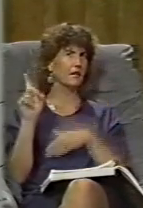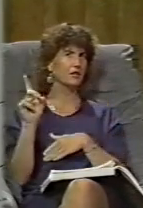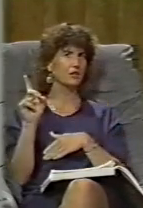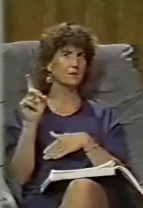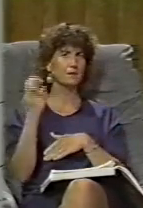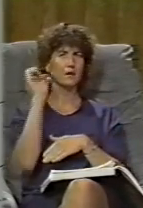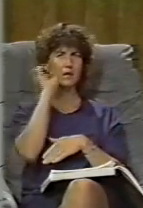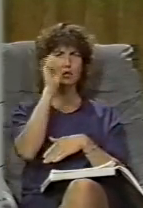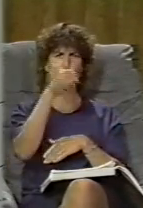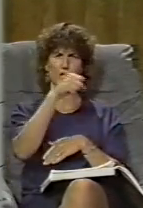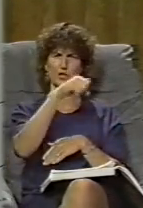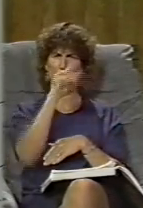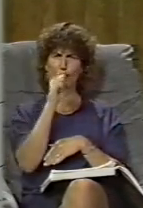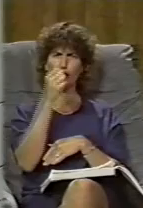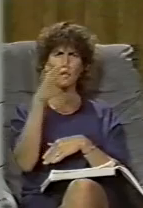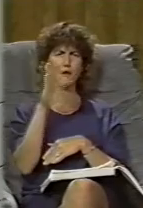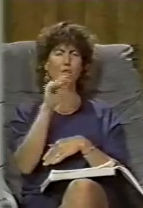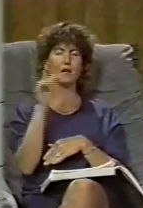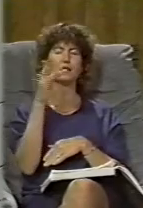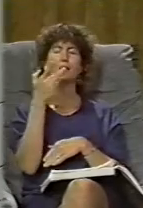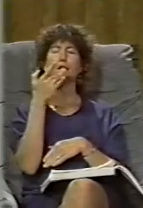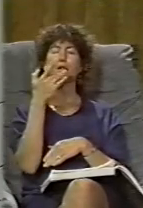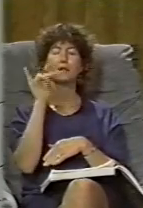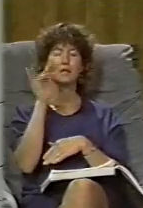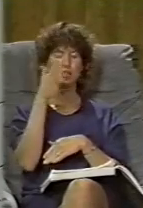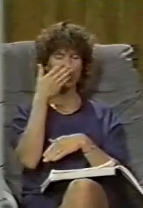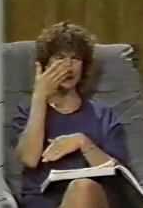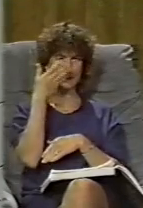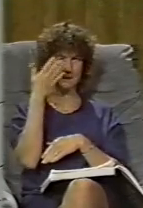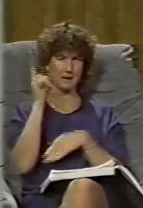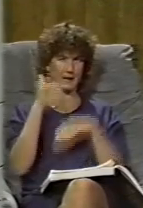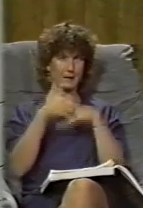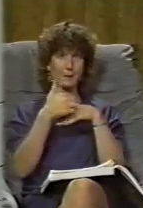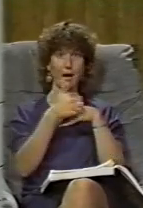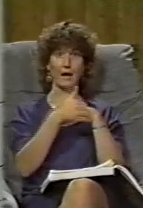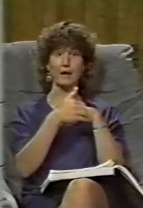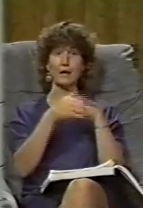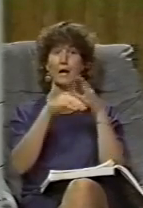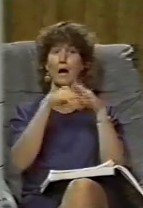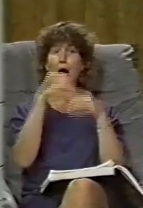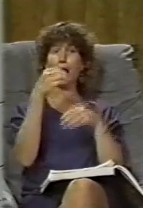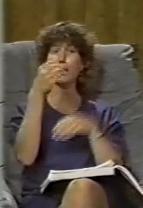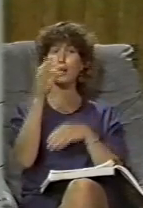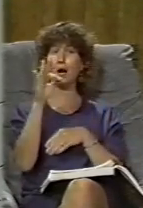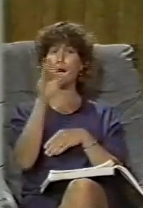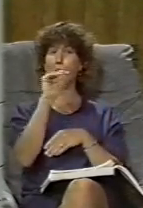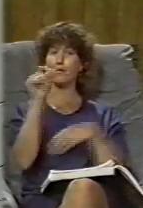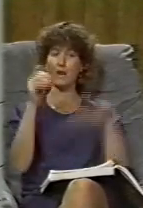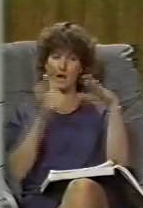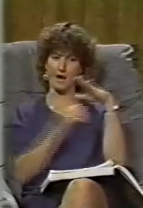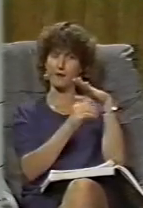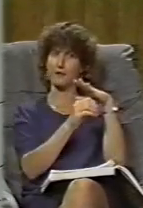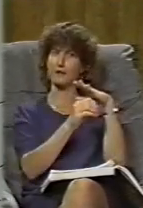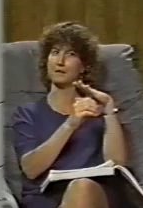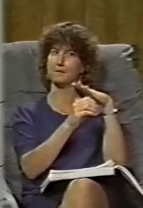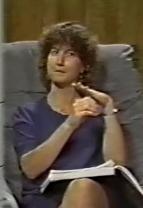finished, she took the delicious smelling bread out of the oven.